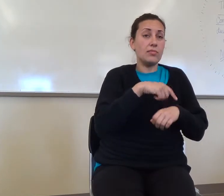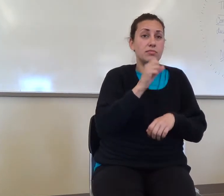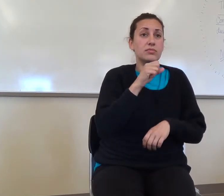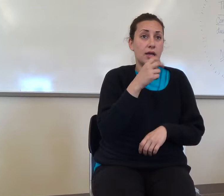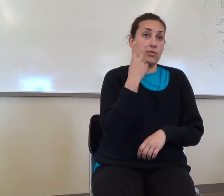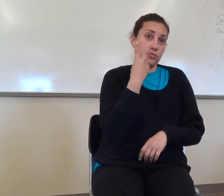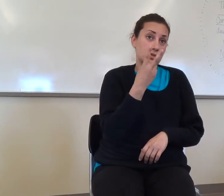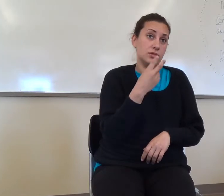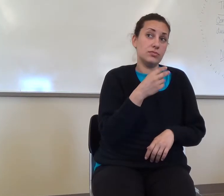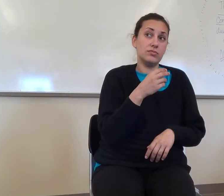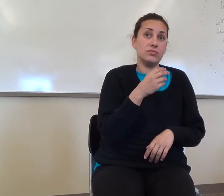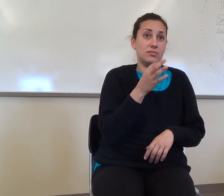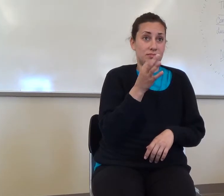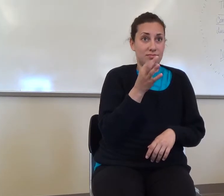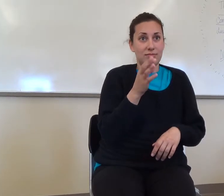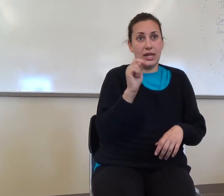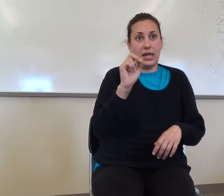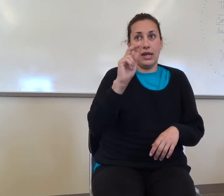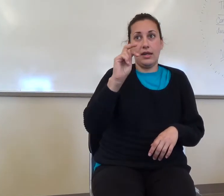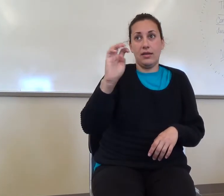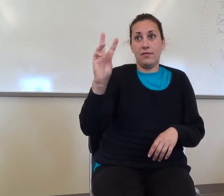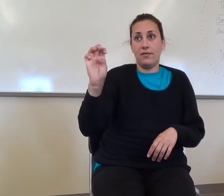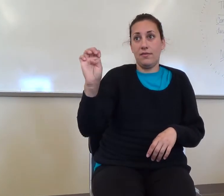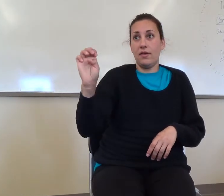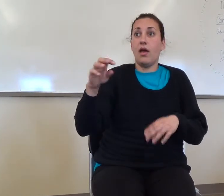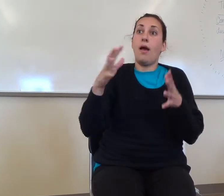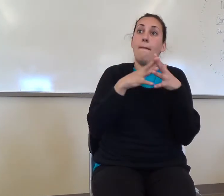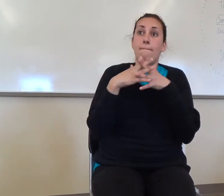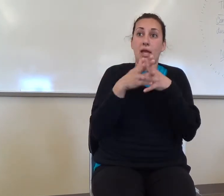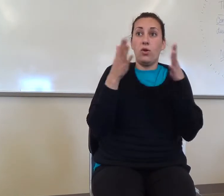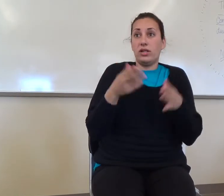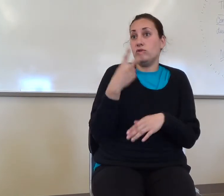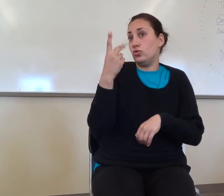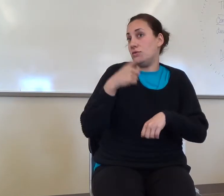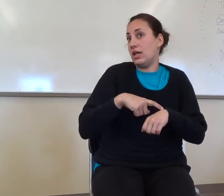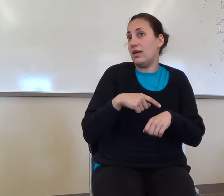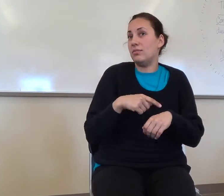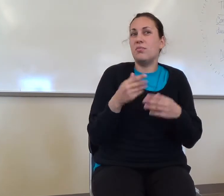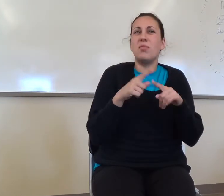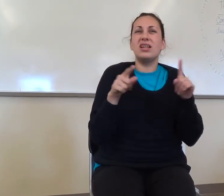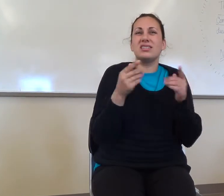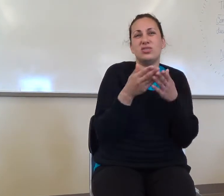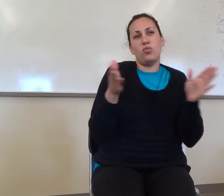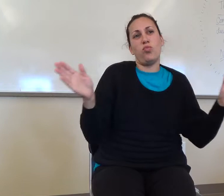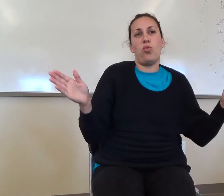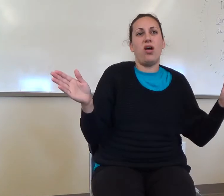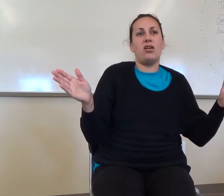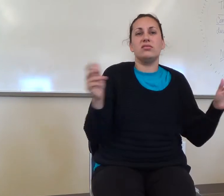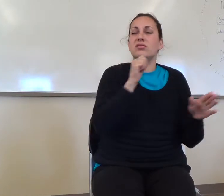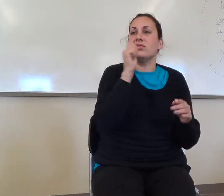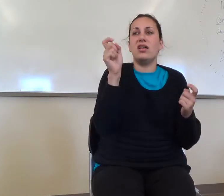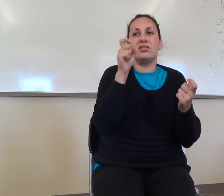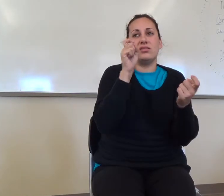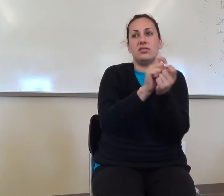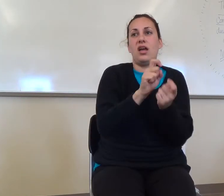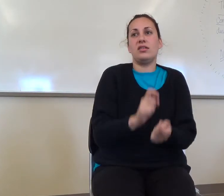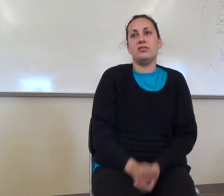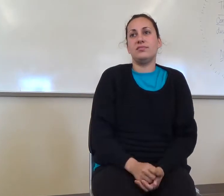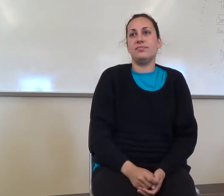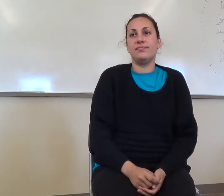it. But this is too broad. Native Americans is too broad. This is talking specifically, this is part of it, but